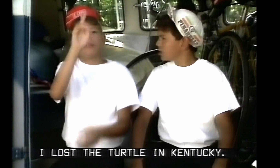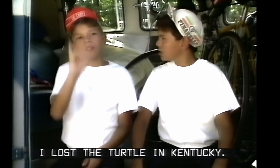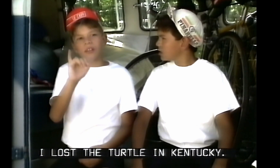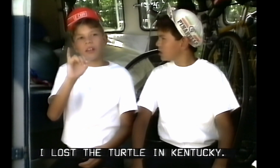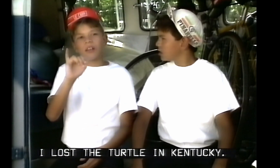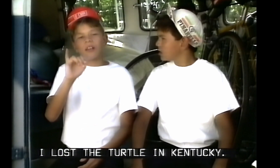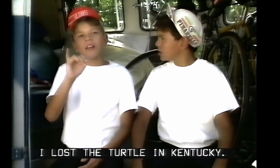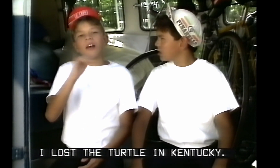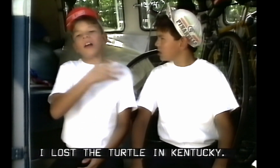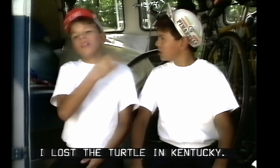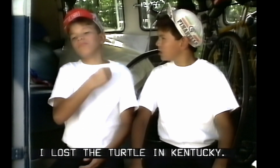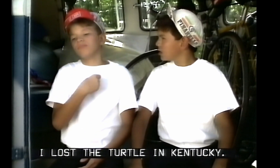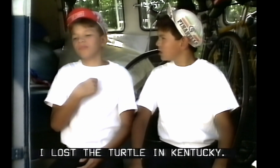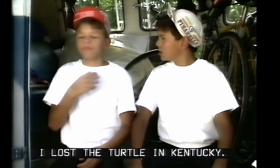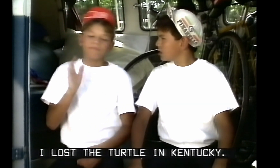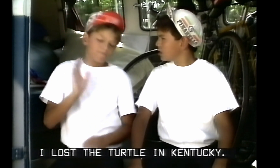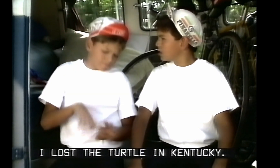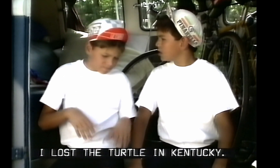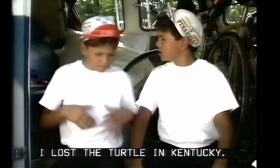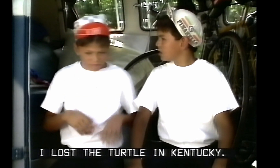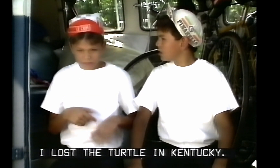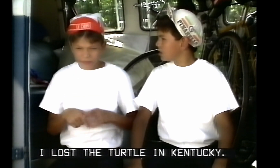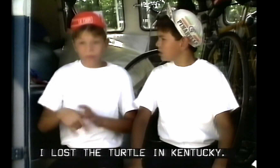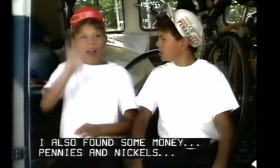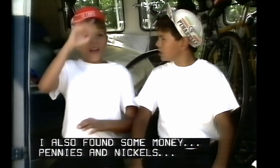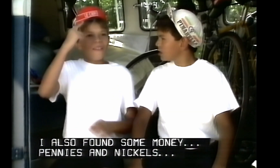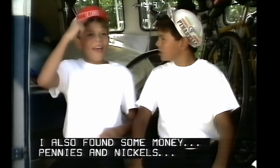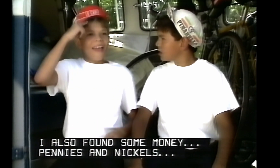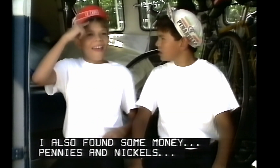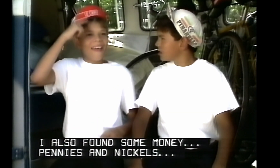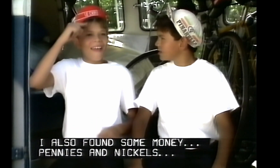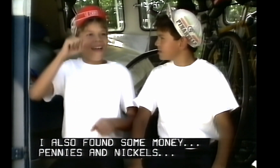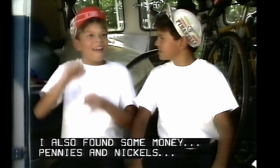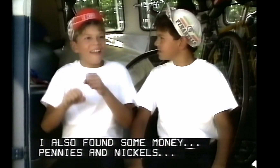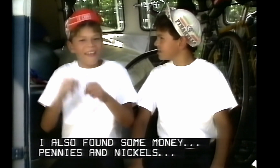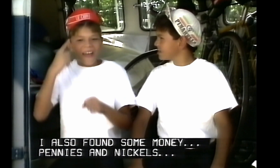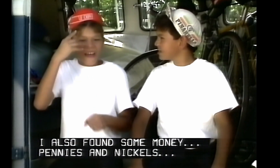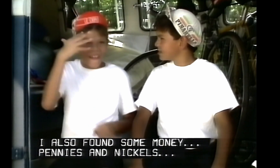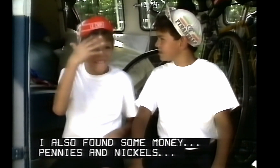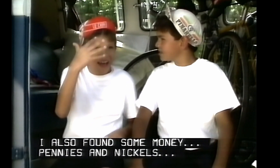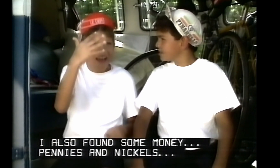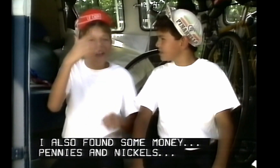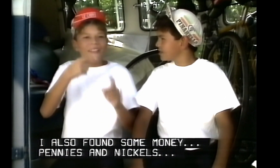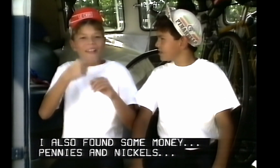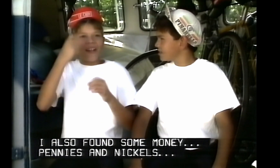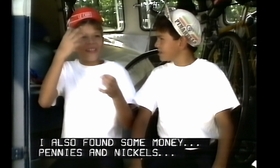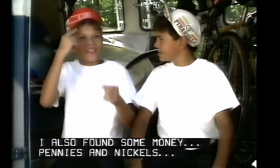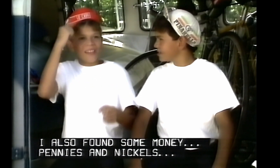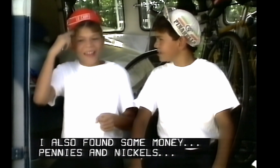My father was a World Games athlete, and he taught me how to ride. I wanted to join my dad on this trip, and I want to go to the World